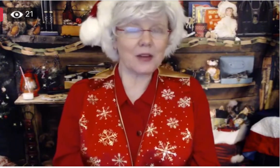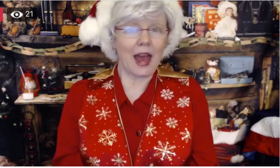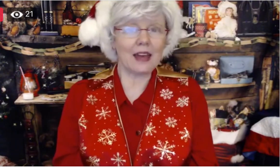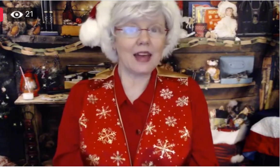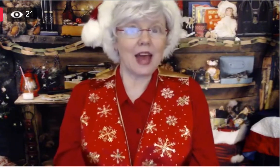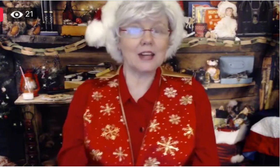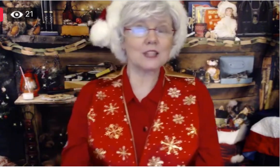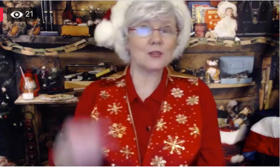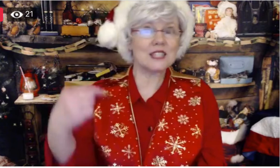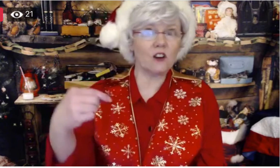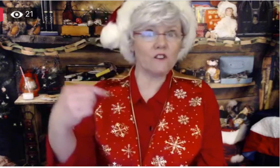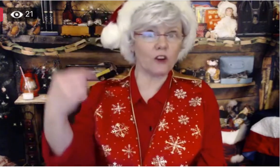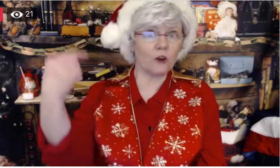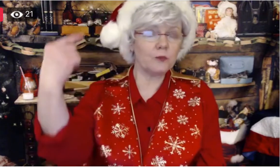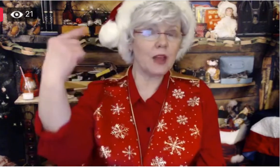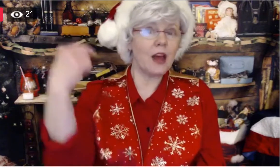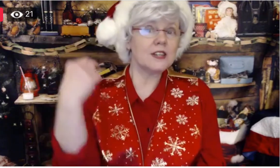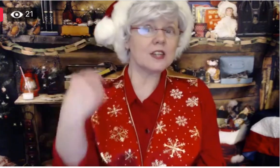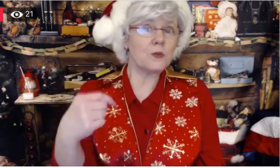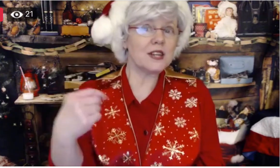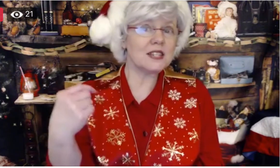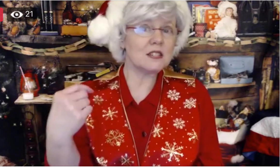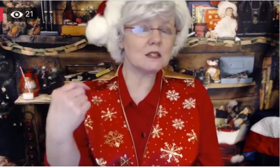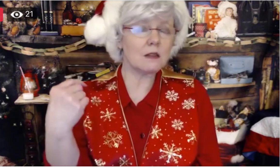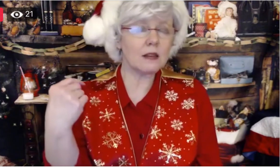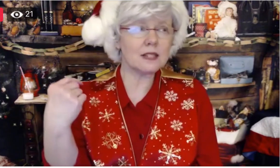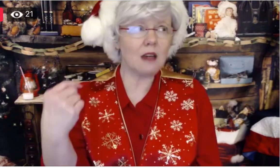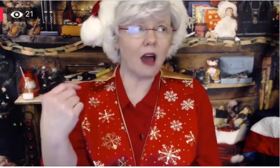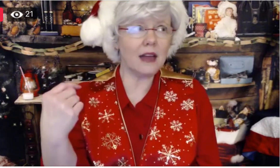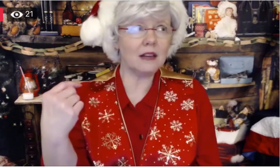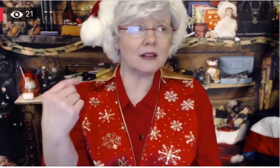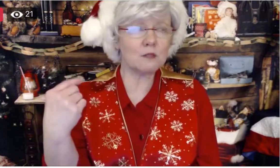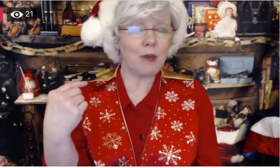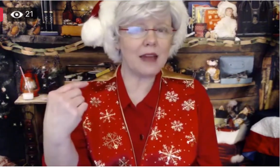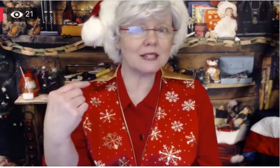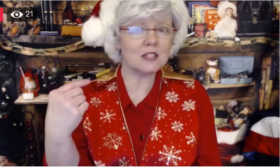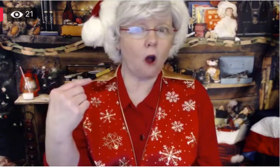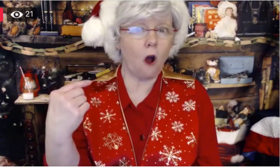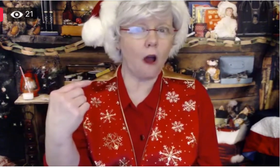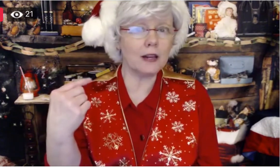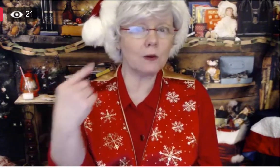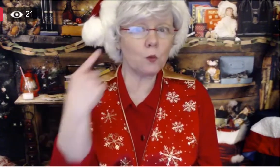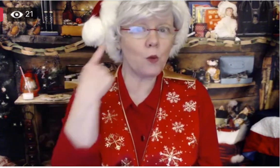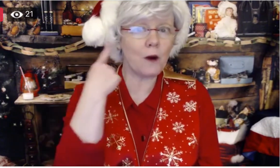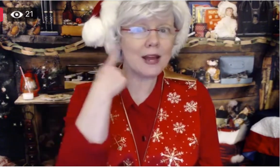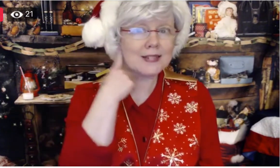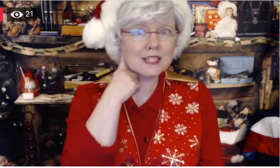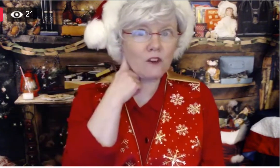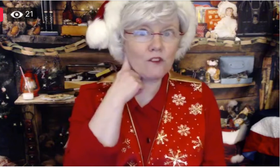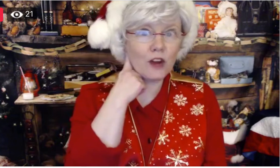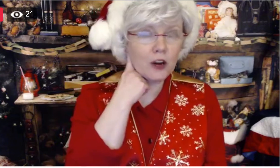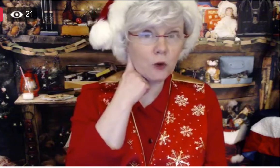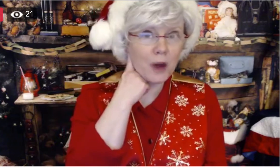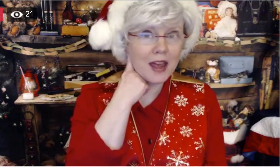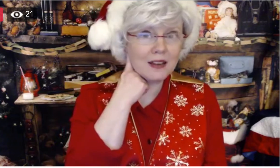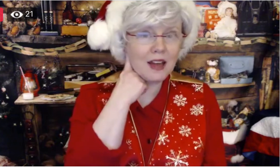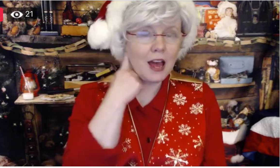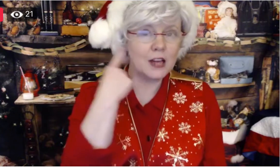Okay, so silver. So this sign is based on wearing a silver earring. So